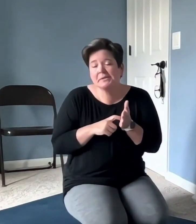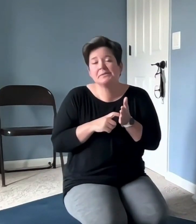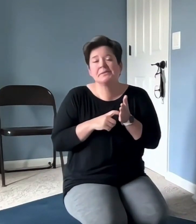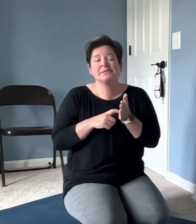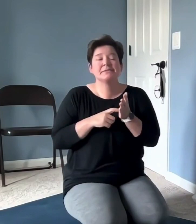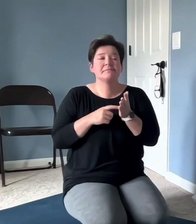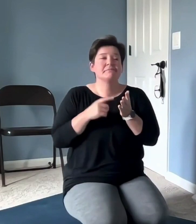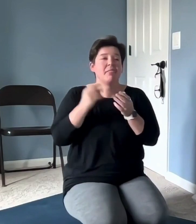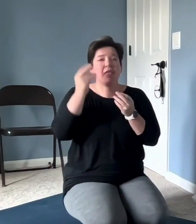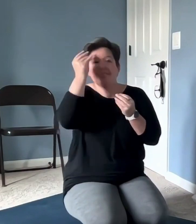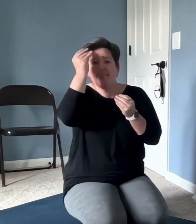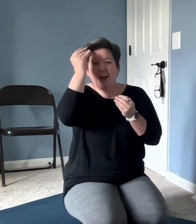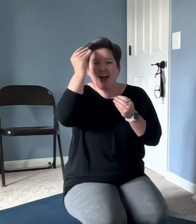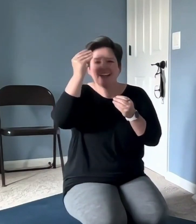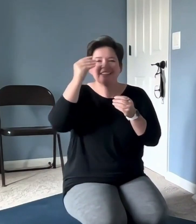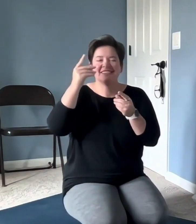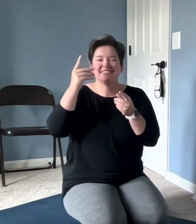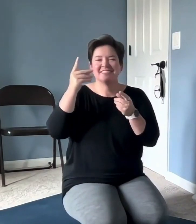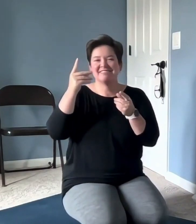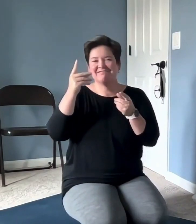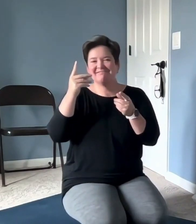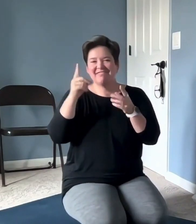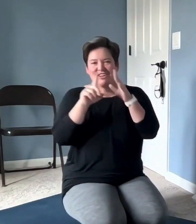might notice thoughts that show up,